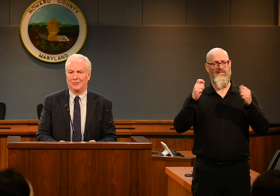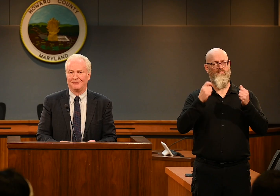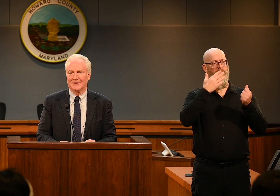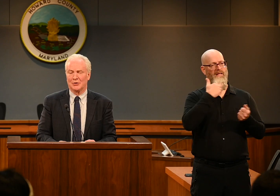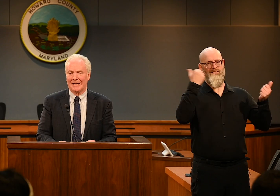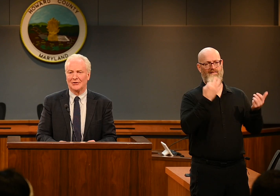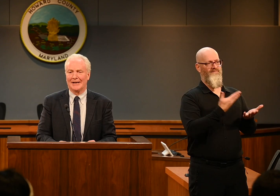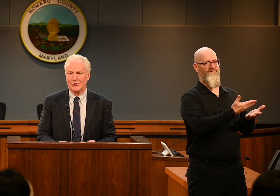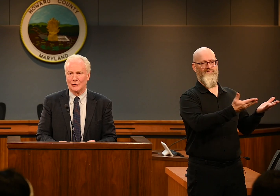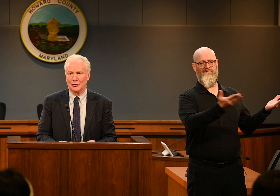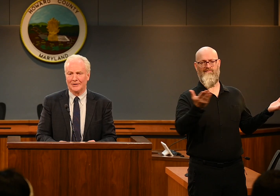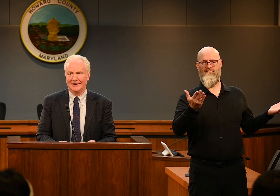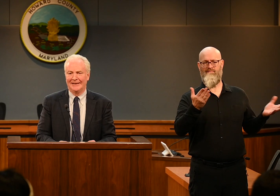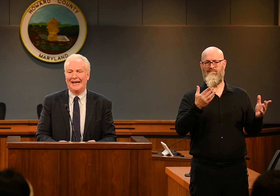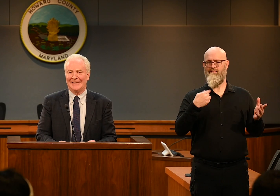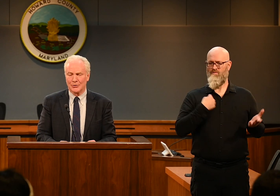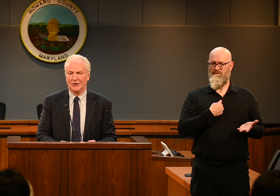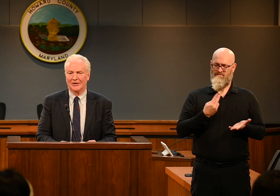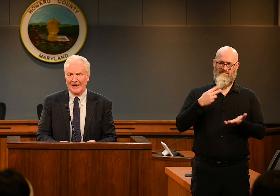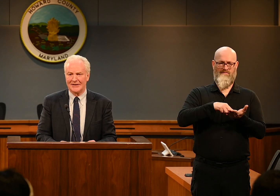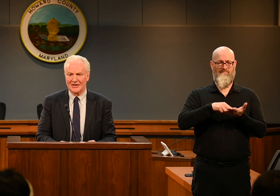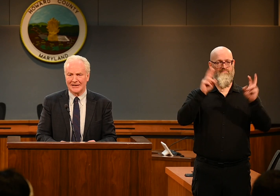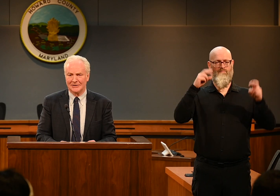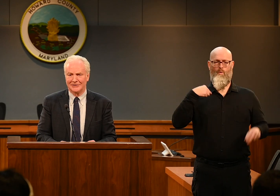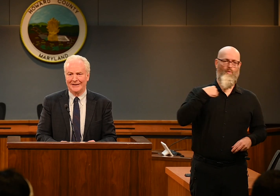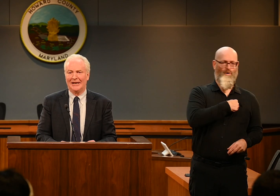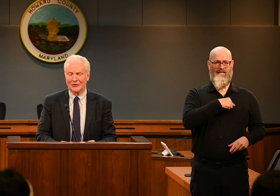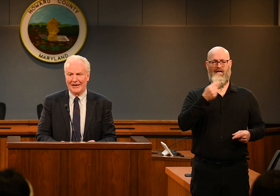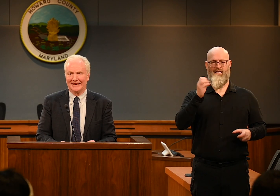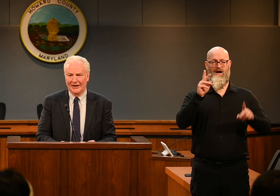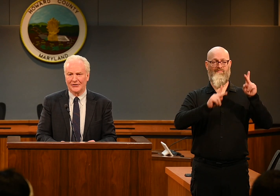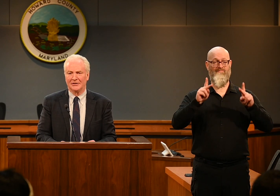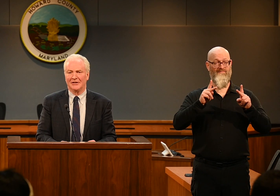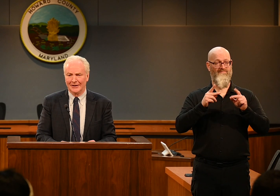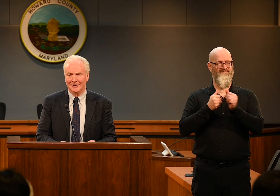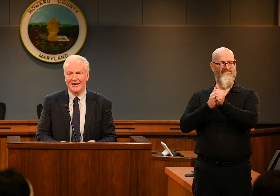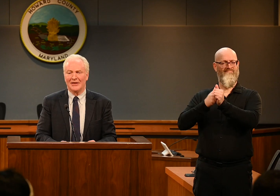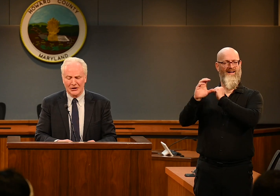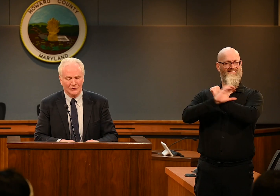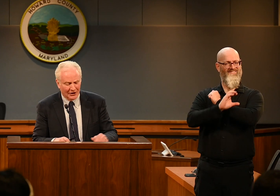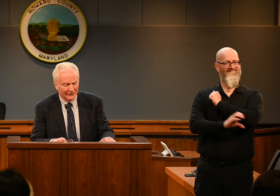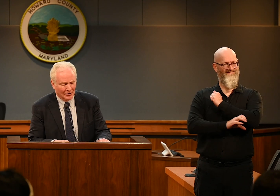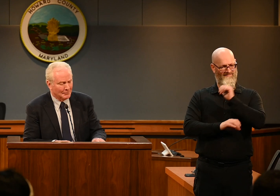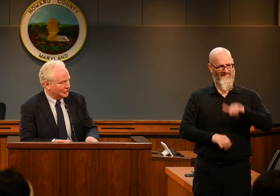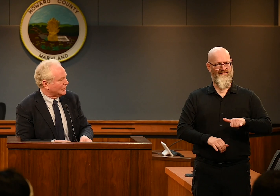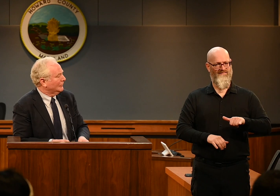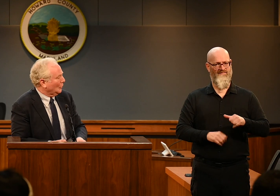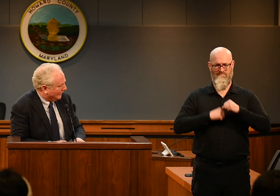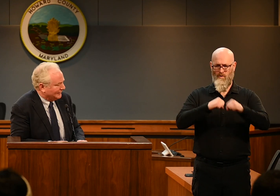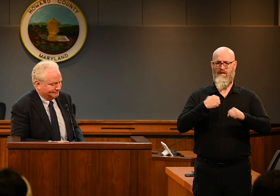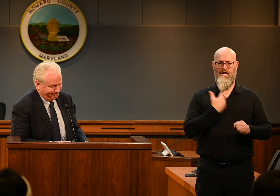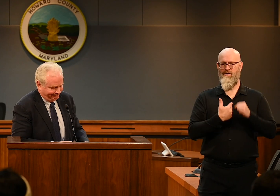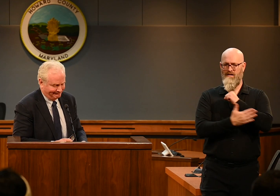the people to protect our Constitution. And that's what your county executive and your county council have done. Thank you very, very much